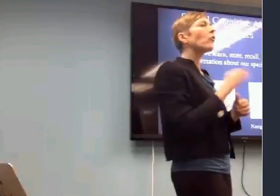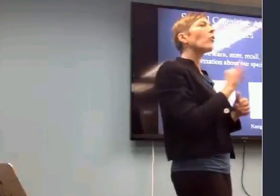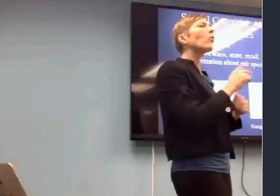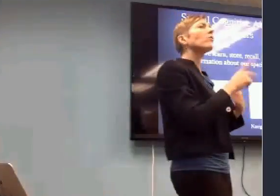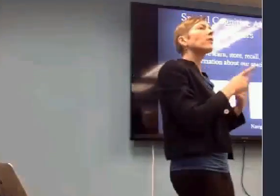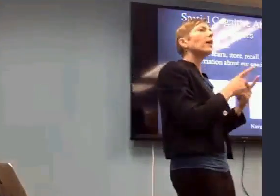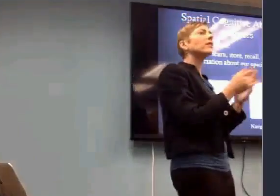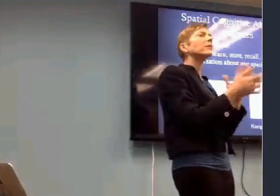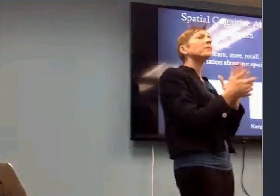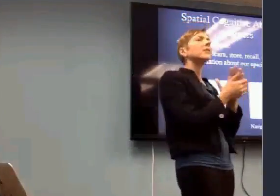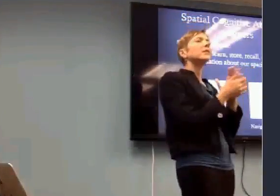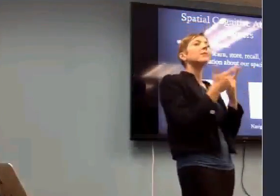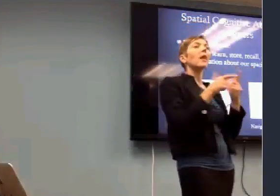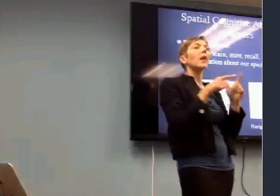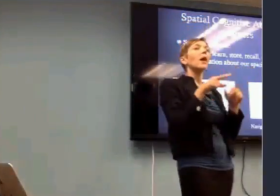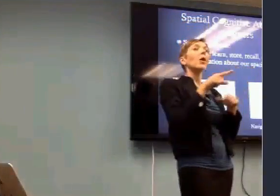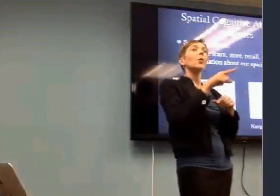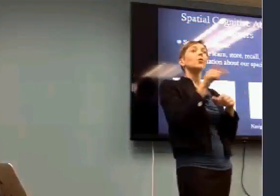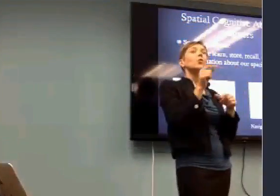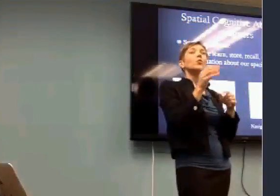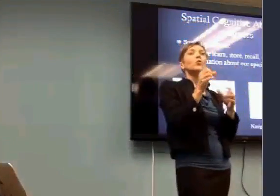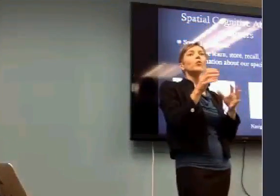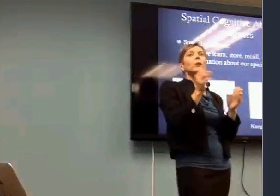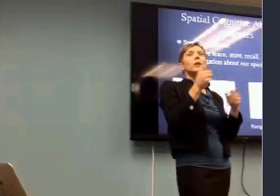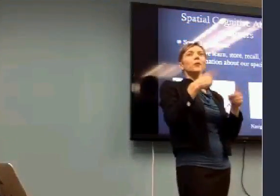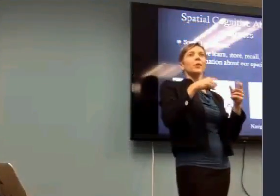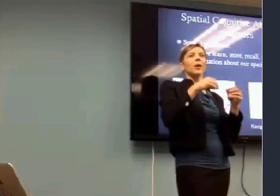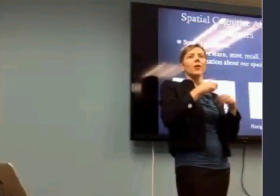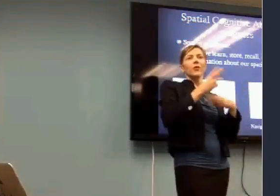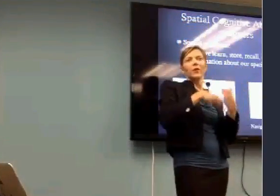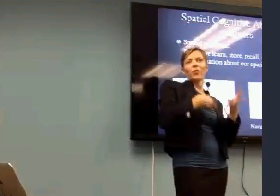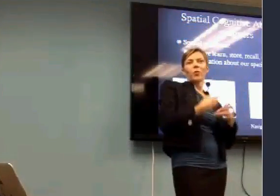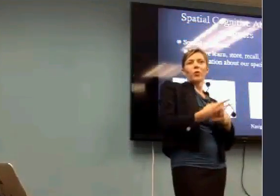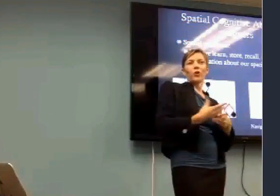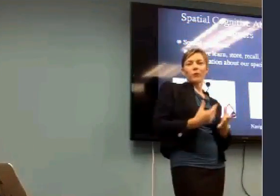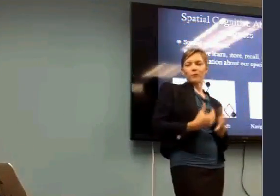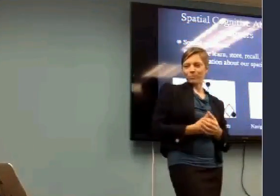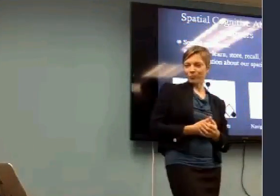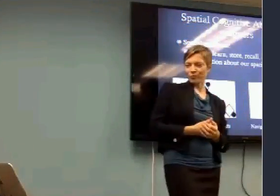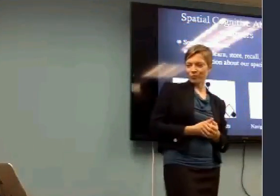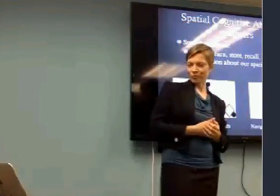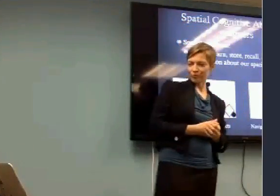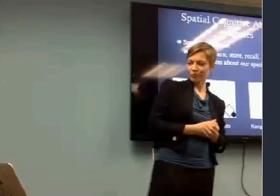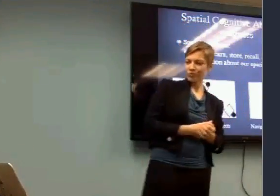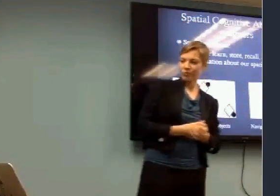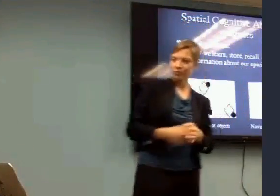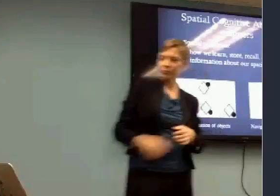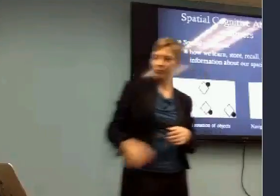it. So these types of skills then allow you to get around in the world.